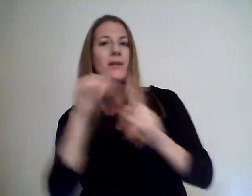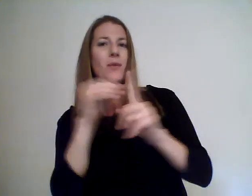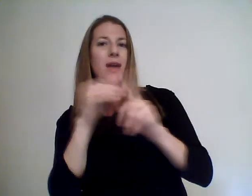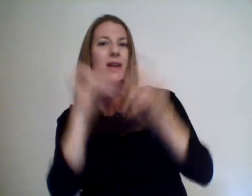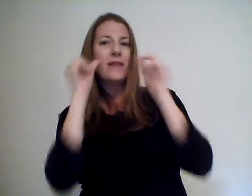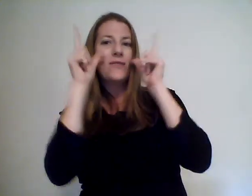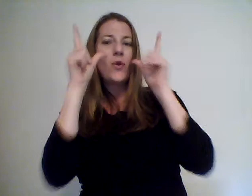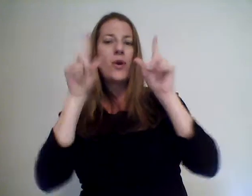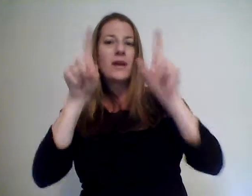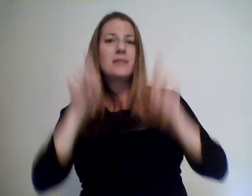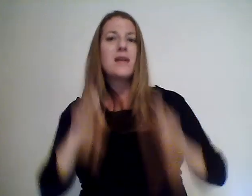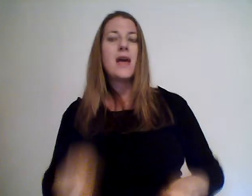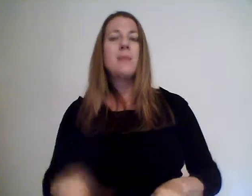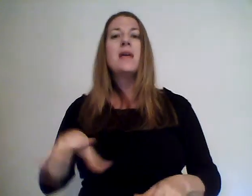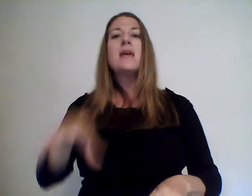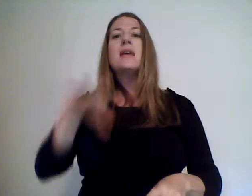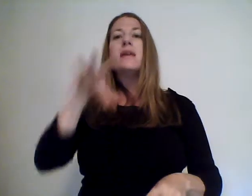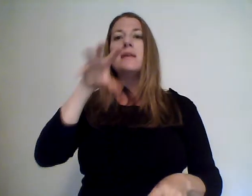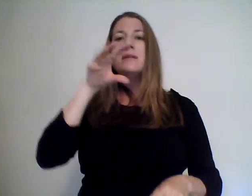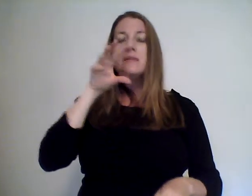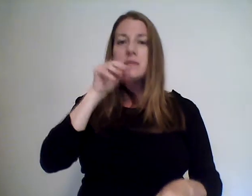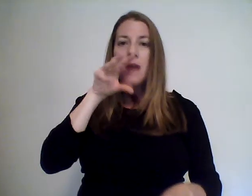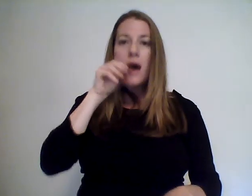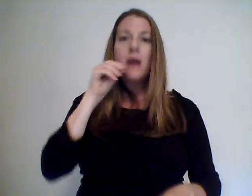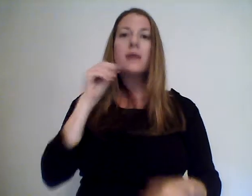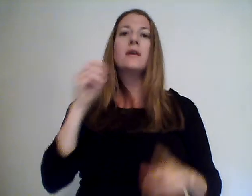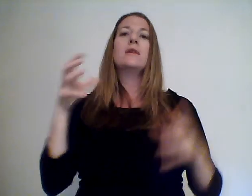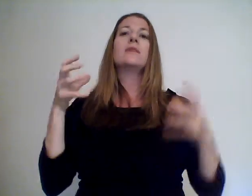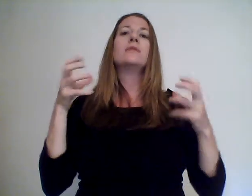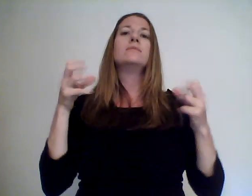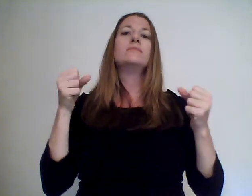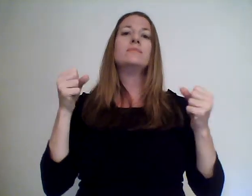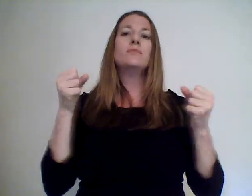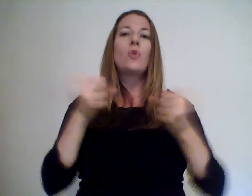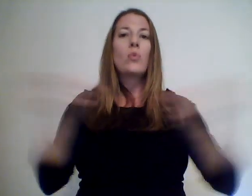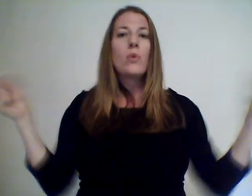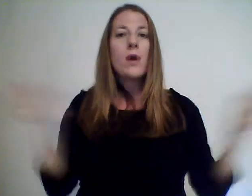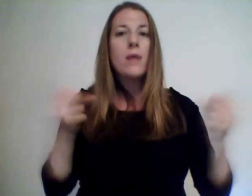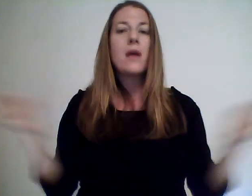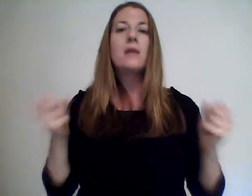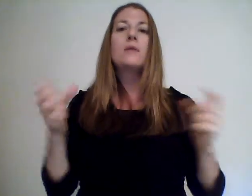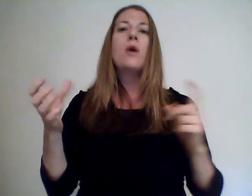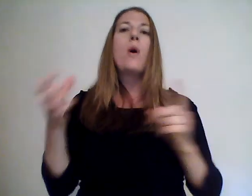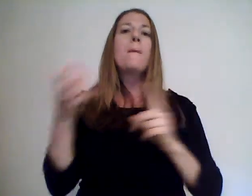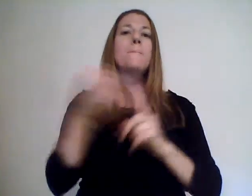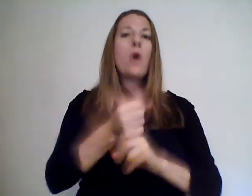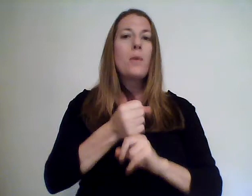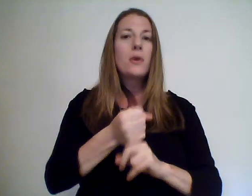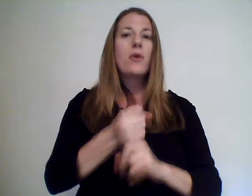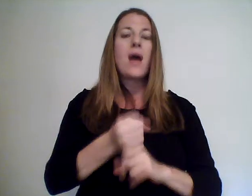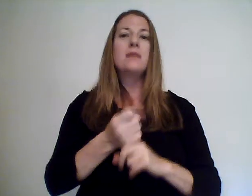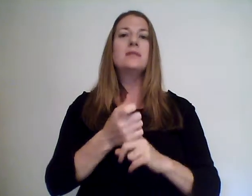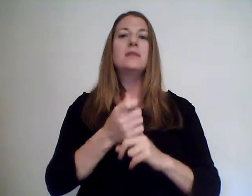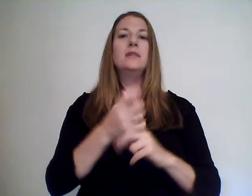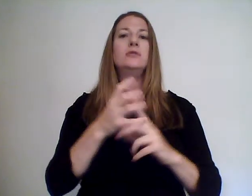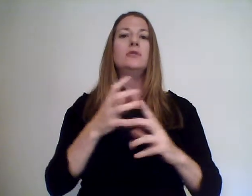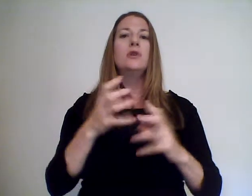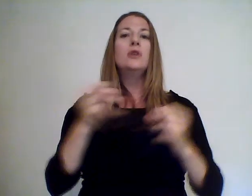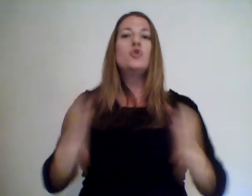Moro reflex, rooting reflex, palmar grasp, and traction response present. Derm exam. Markedly